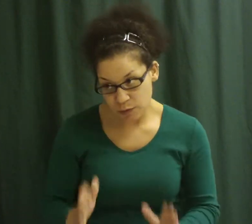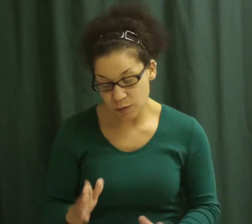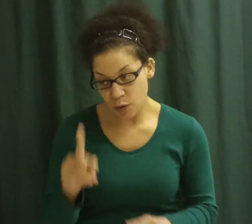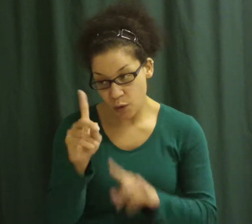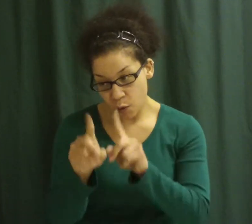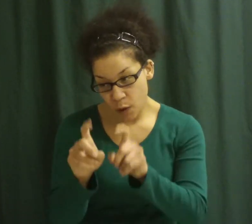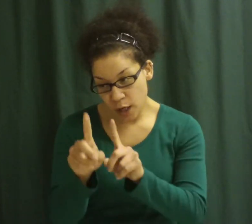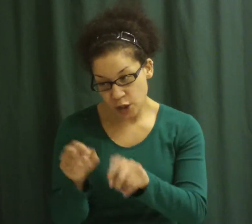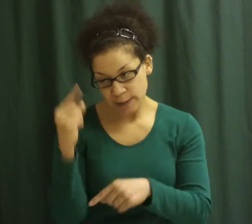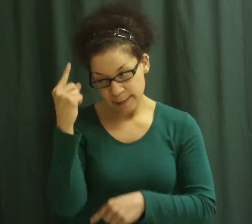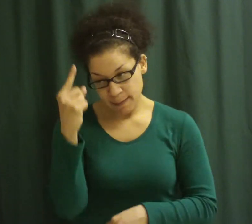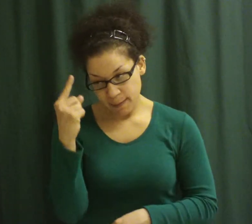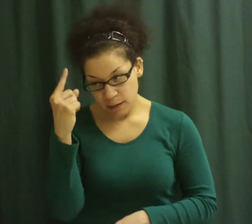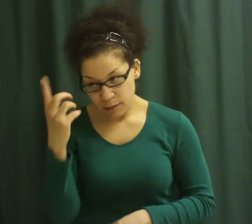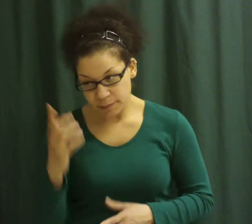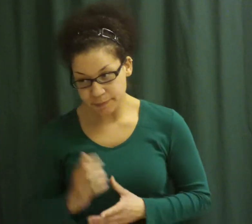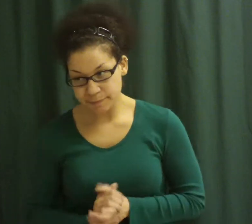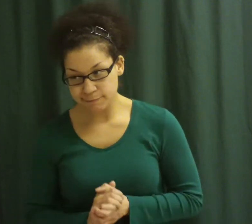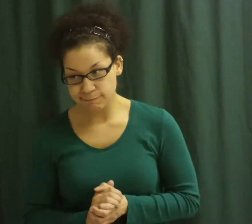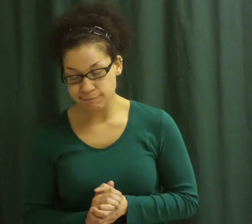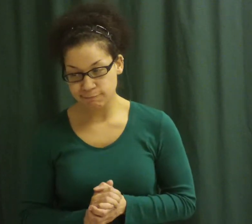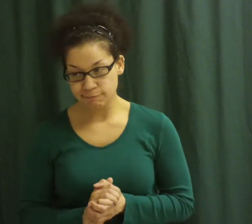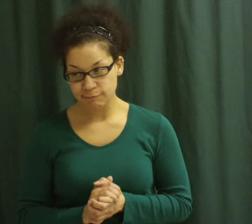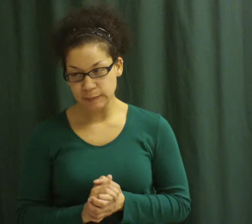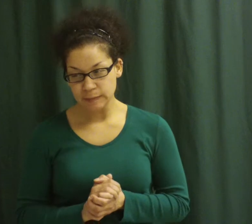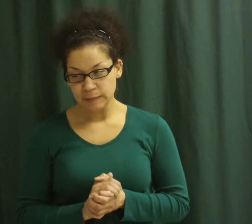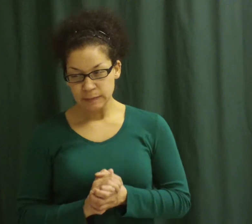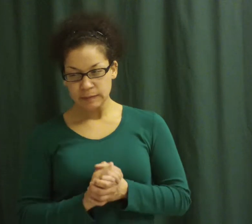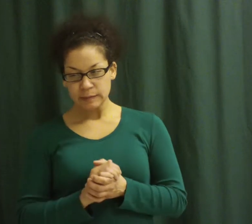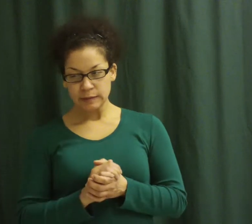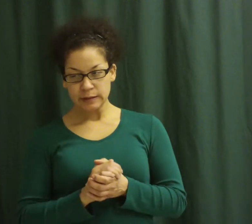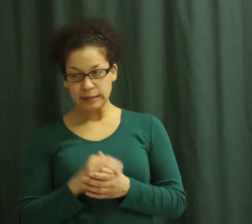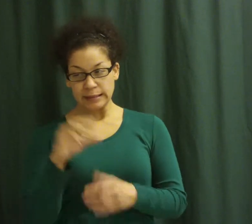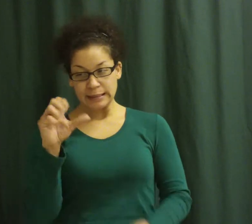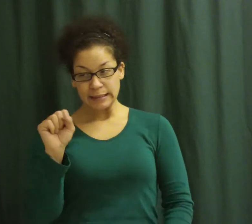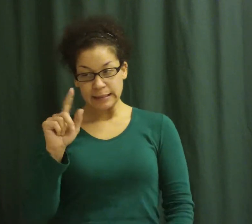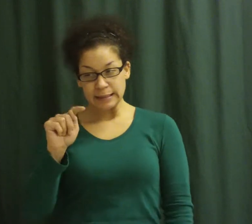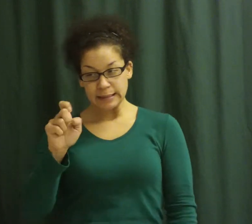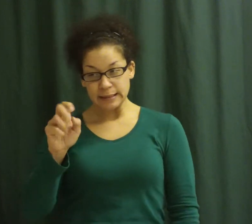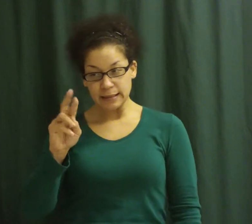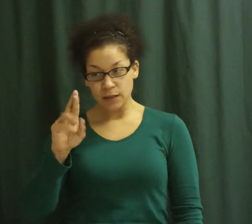What is the definition of stereotype?